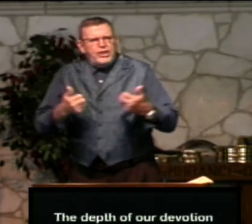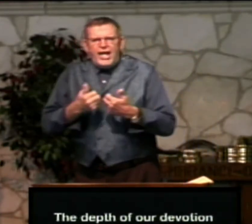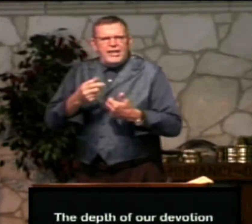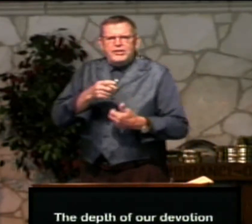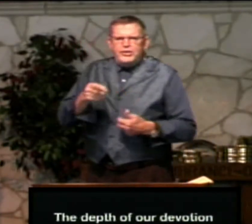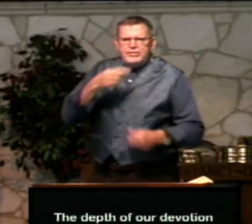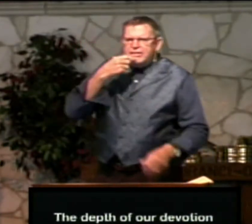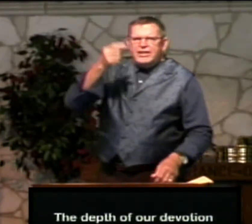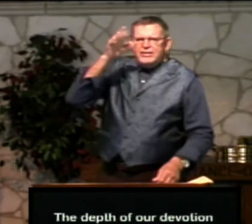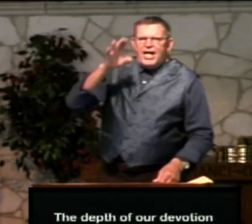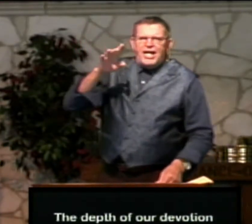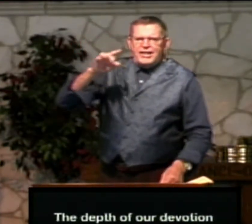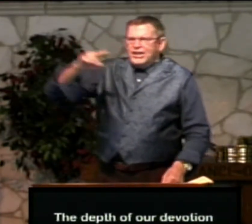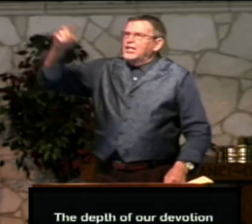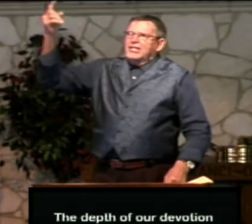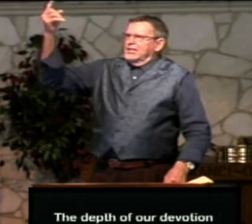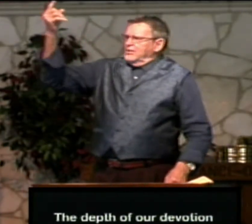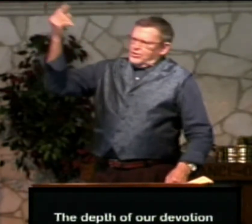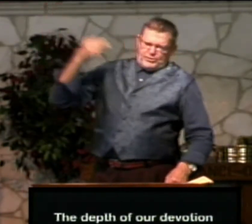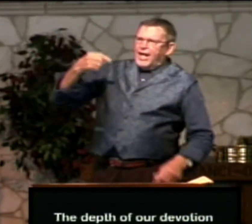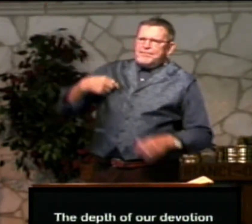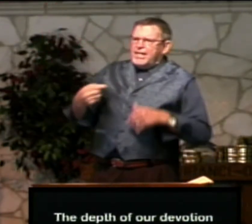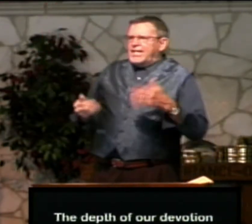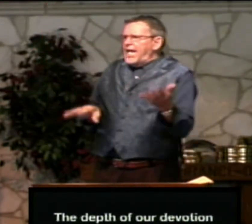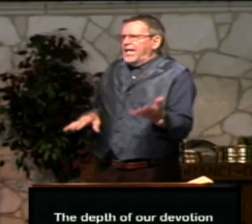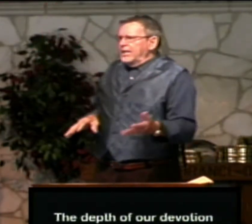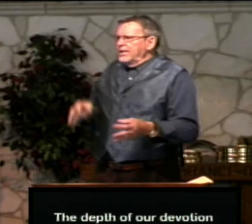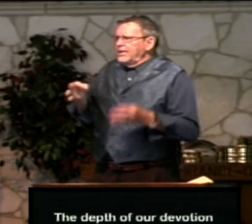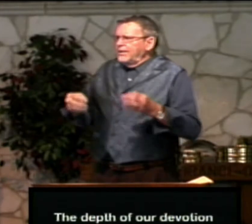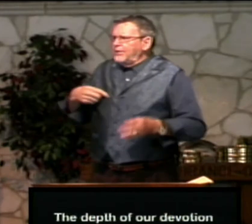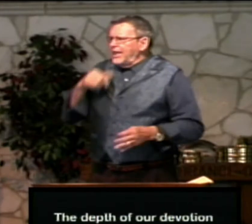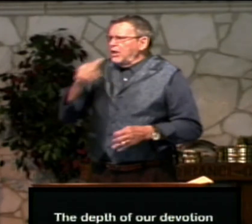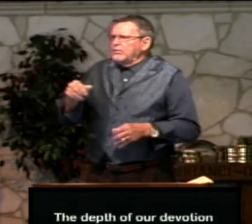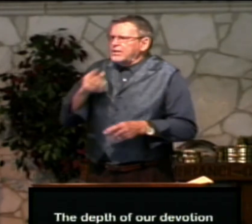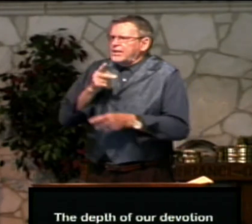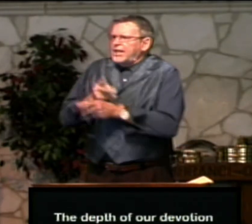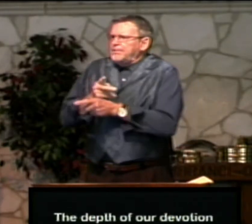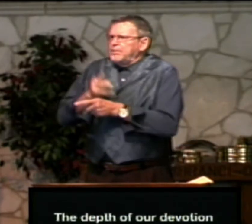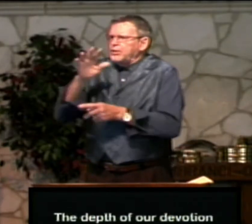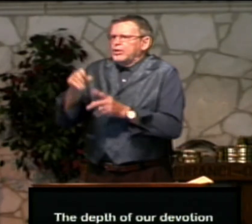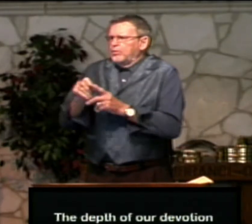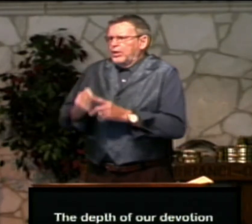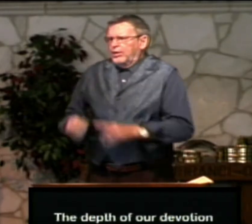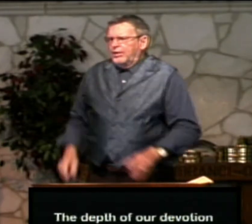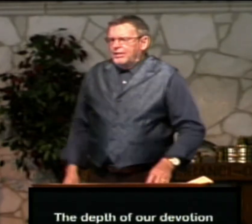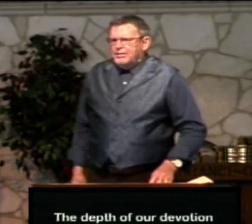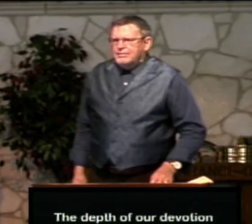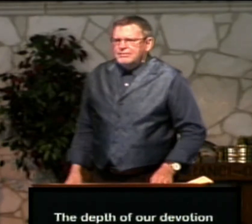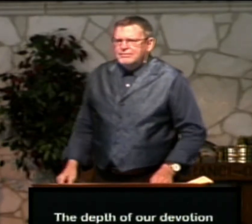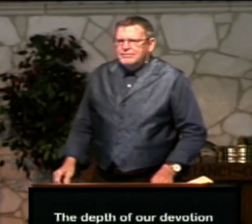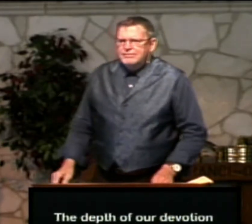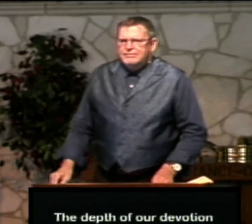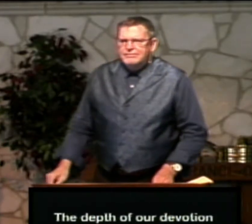I don't challenge you to tell God, strike me dead if I don't keep Your Word.